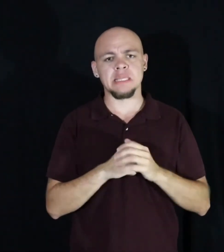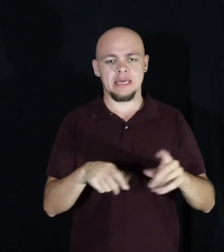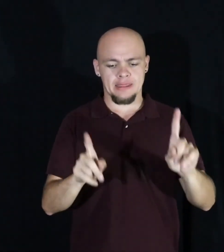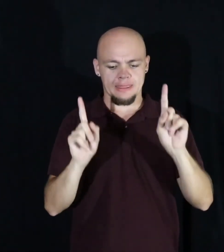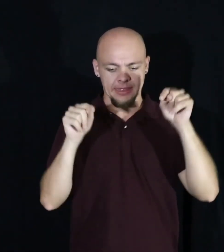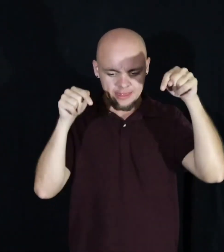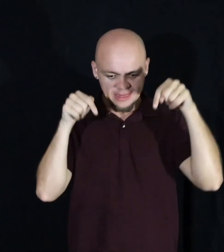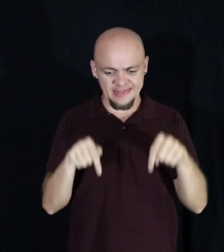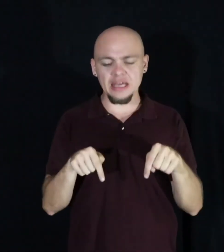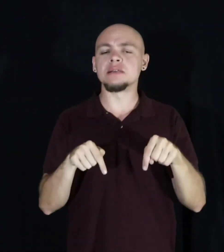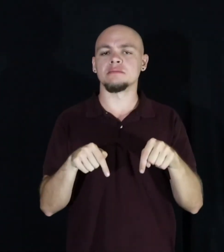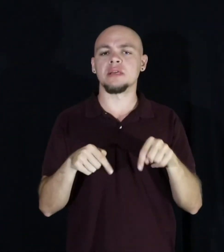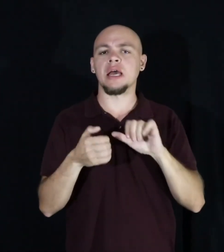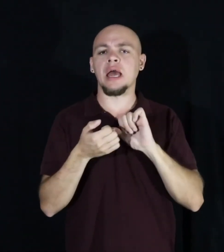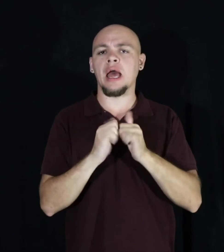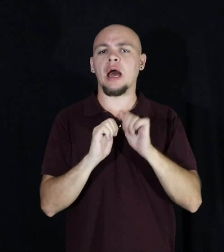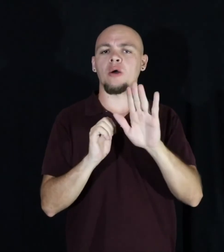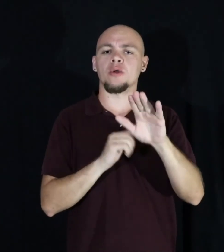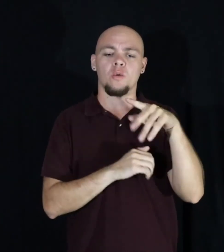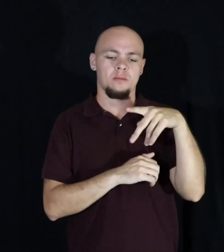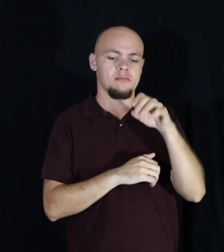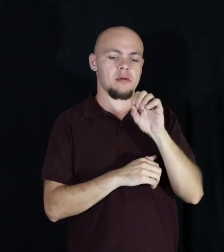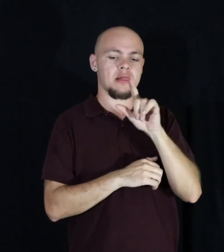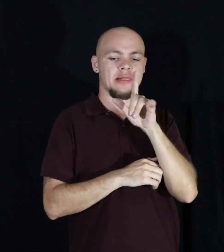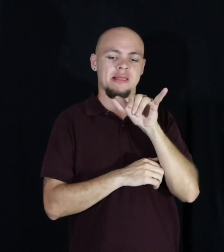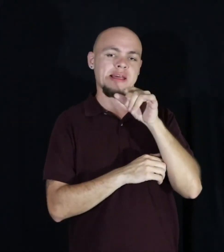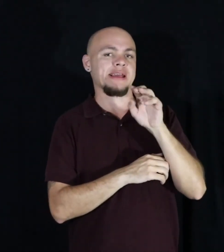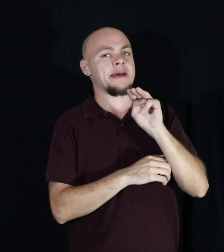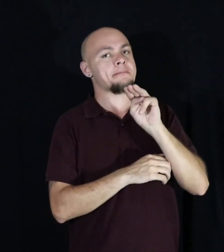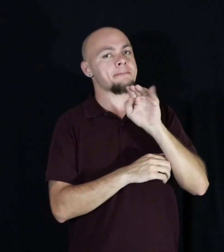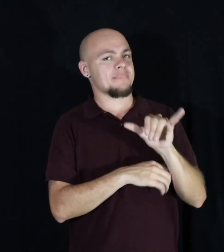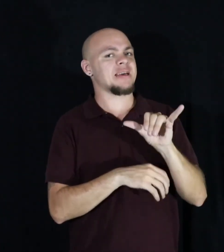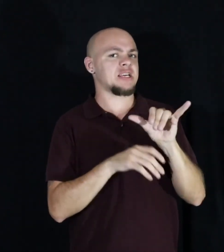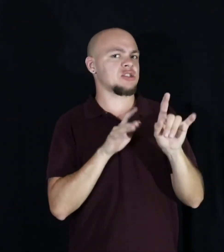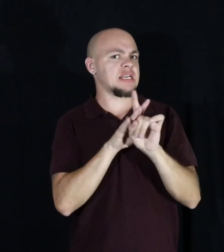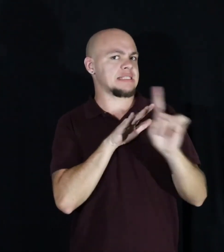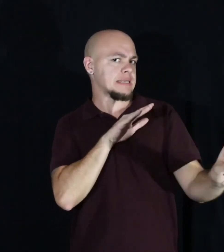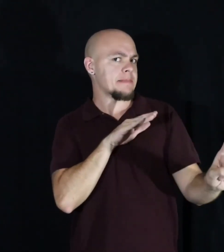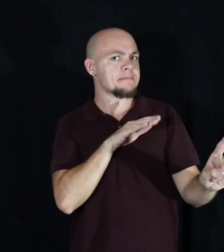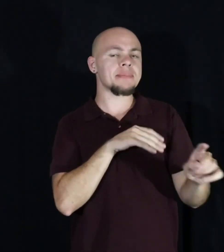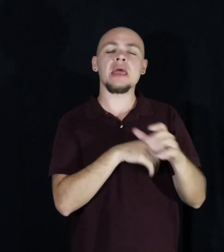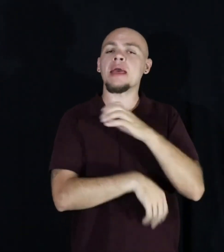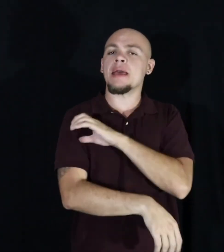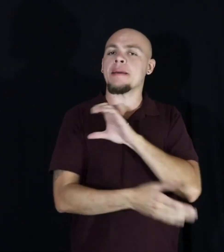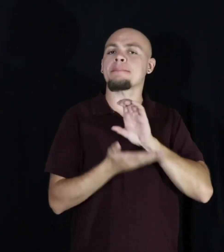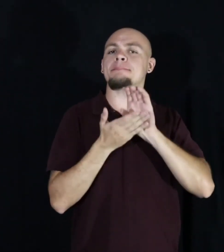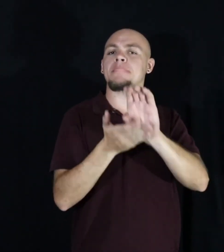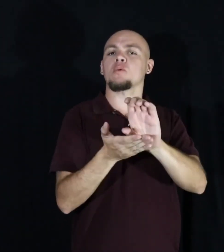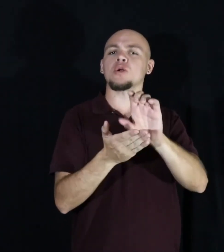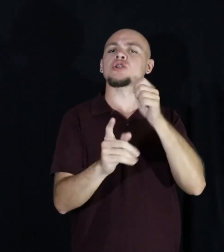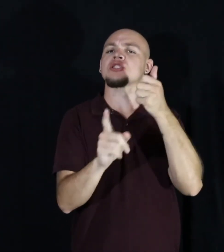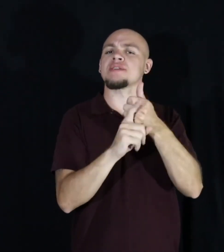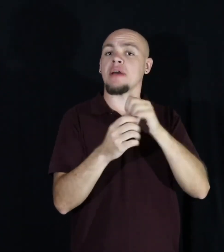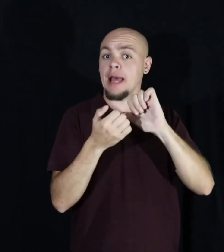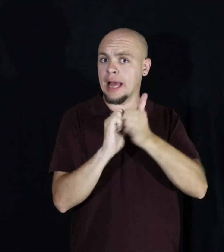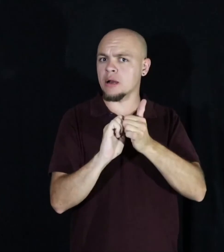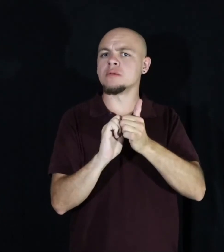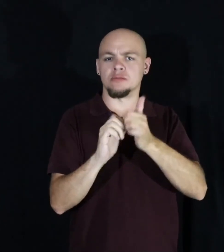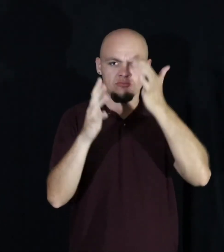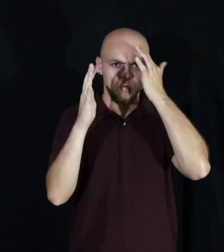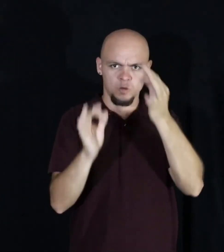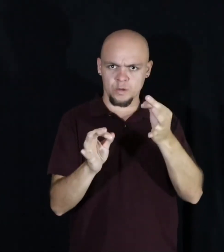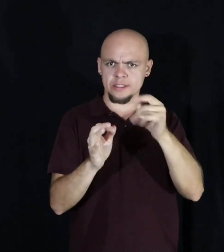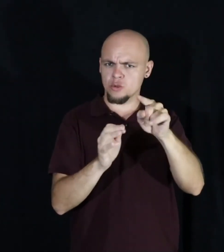This is how you escape your polygamy. Empower yourself with the accountability of choice. Be a